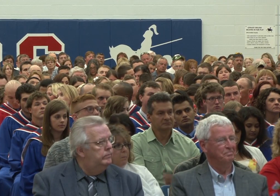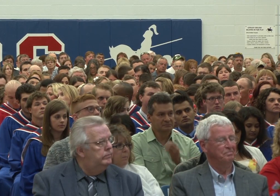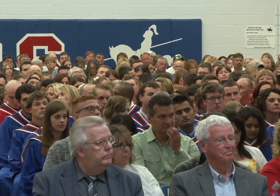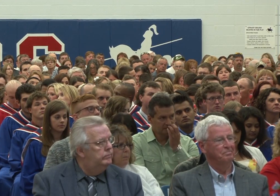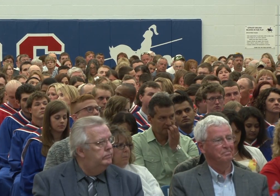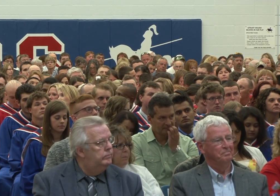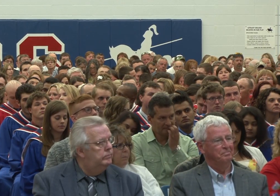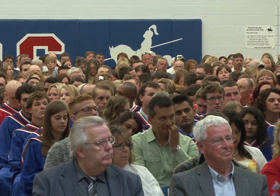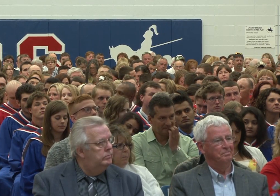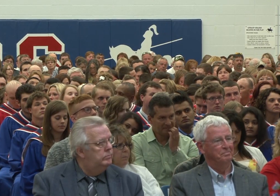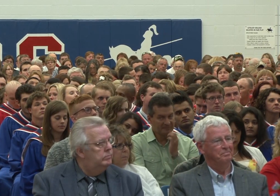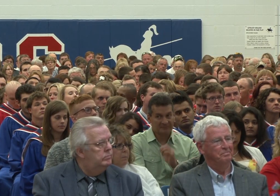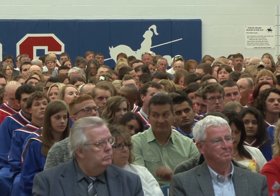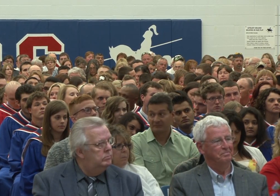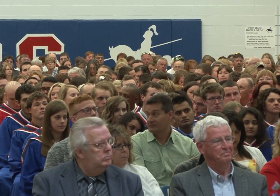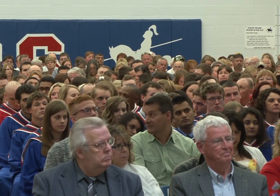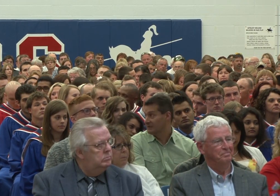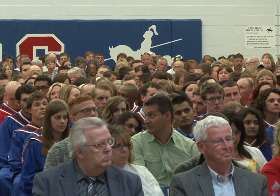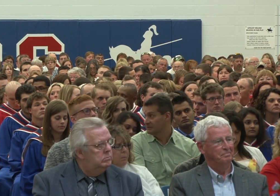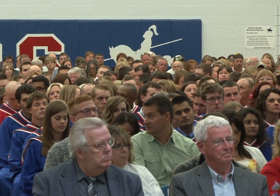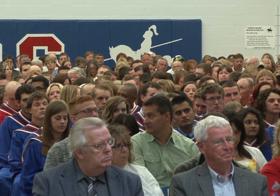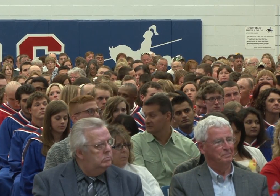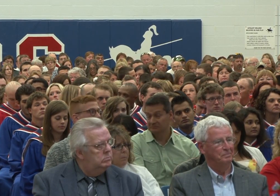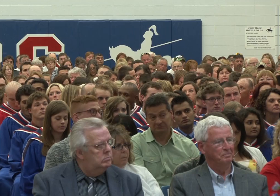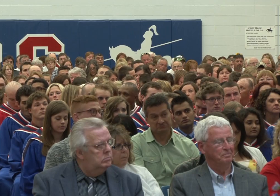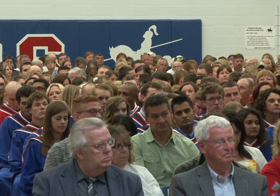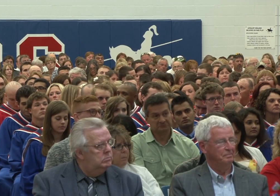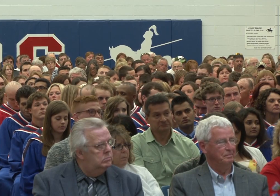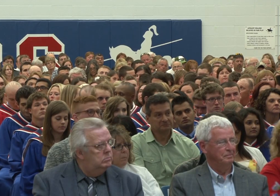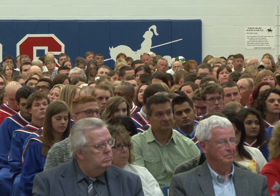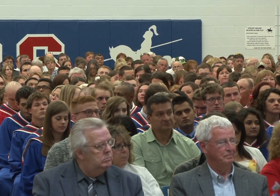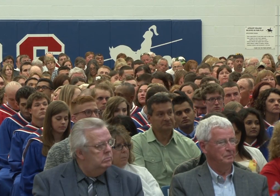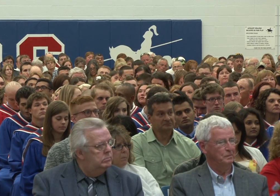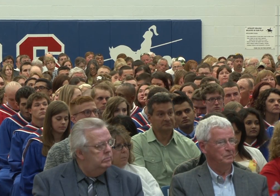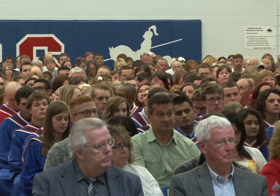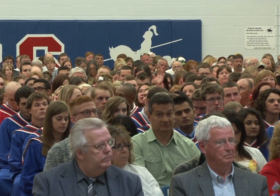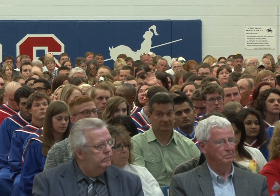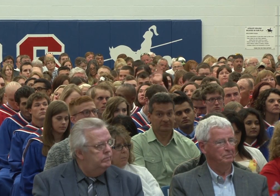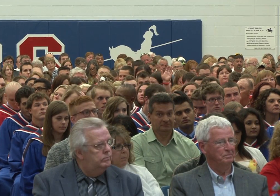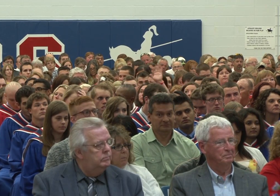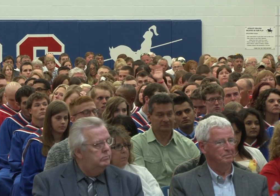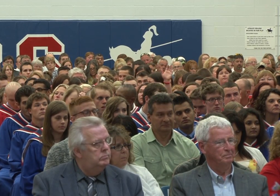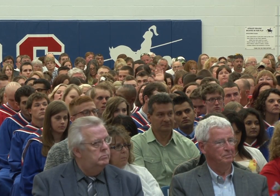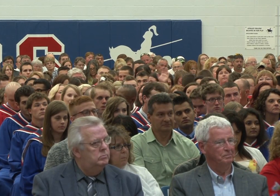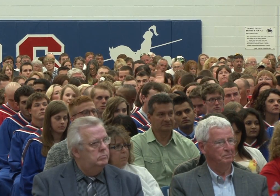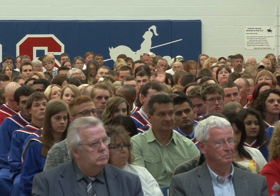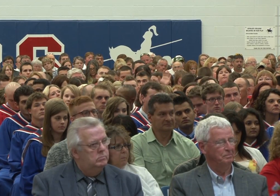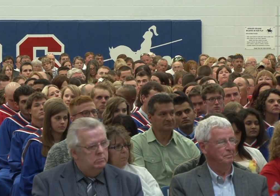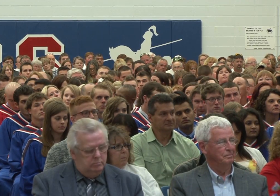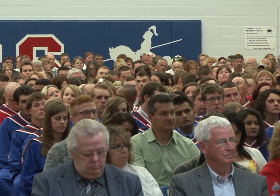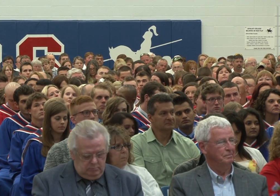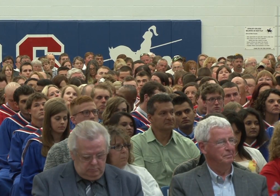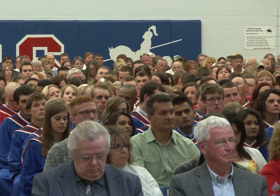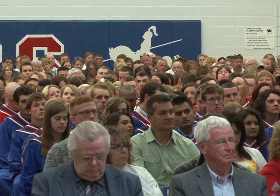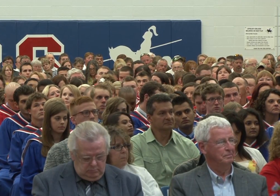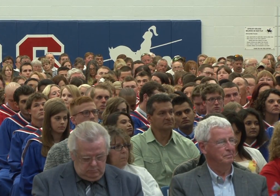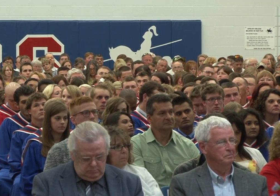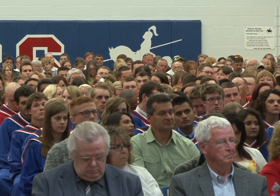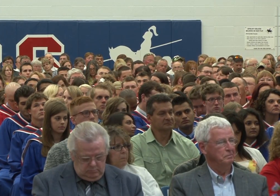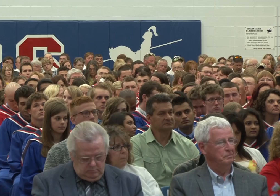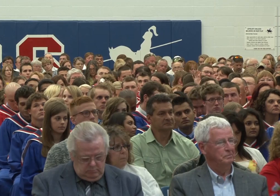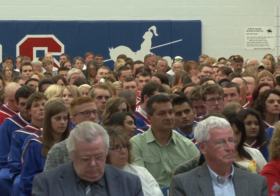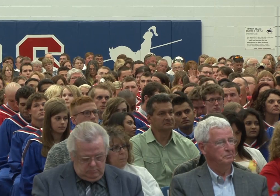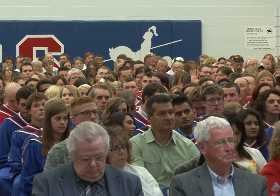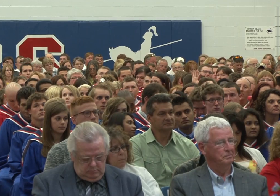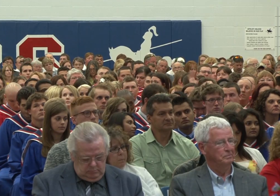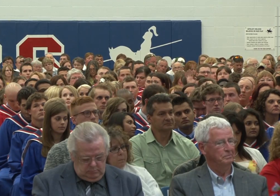in education. Dedicated to strong, value-based leadership in the public service, Ms. Amiot is a sought-after speaker